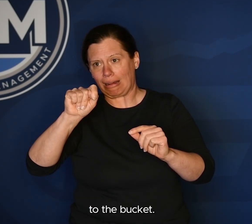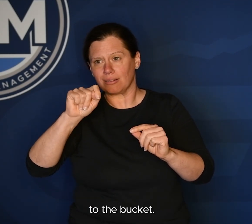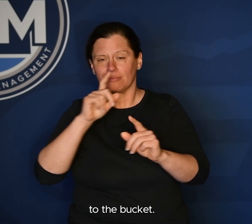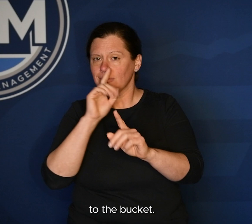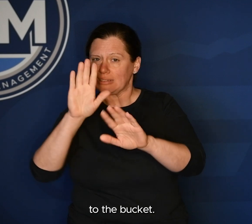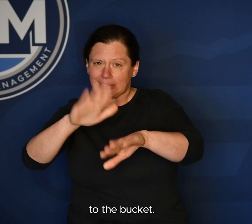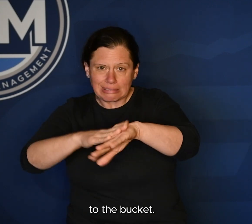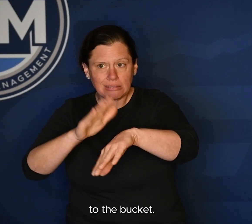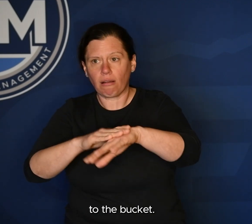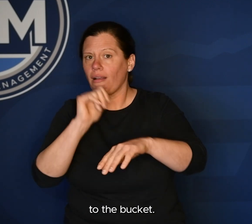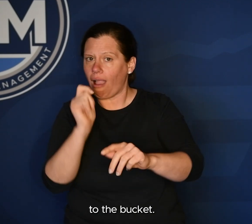to the bucket.